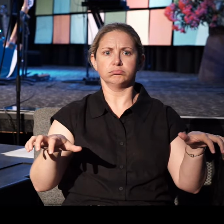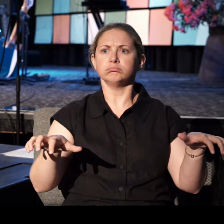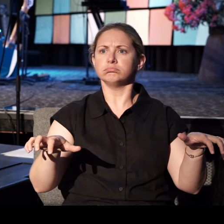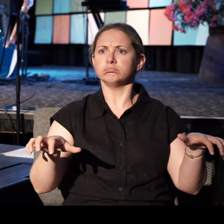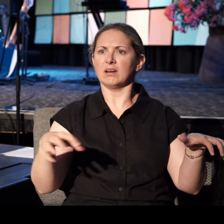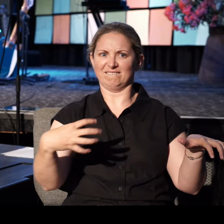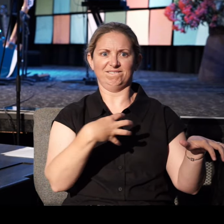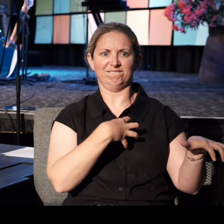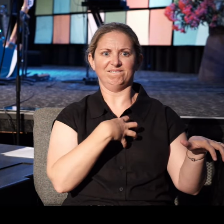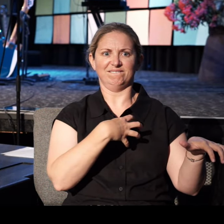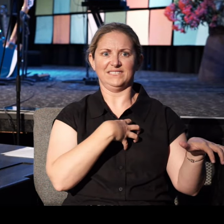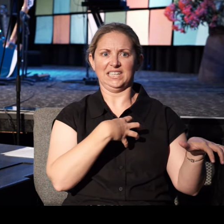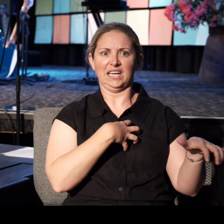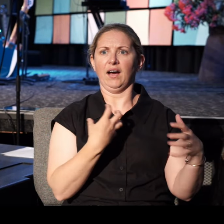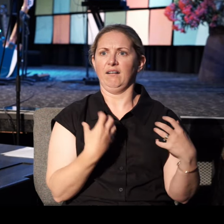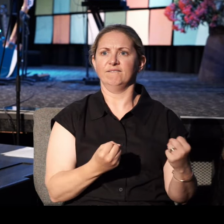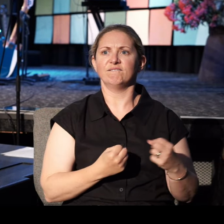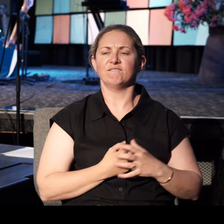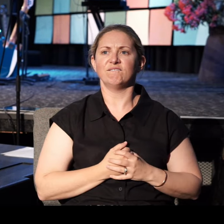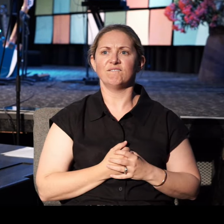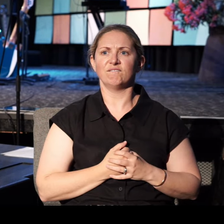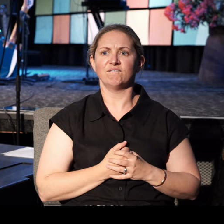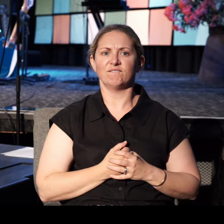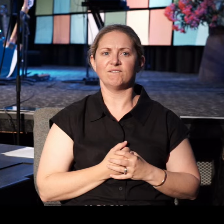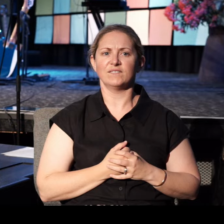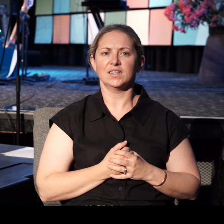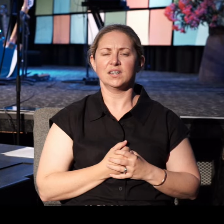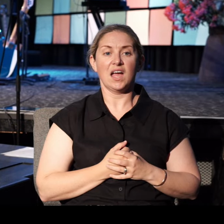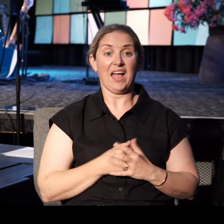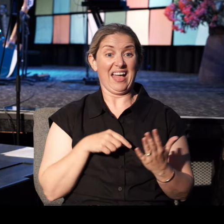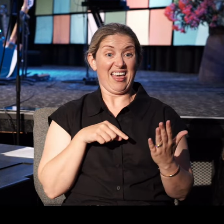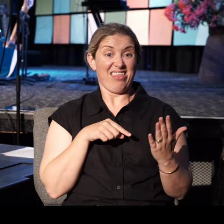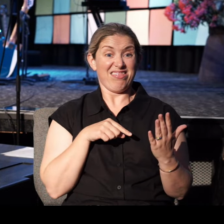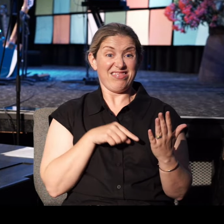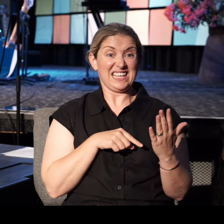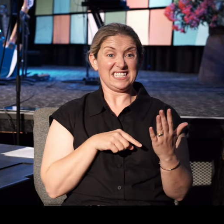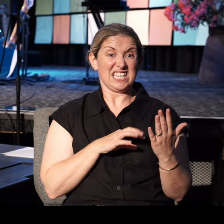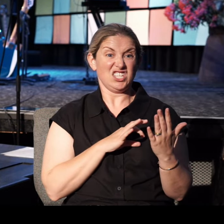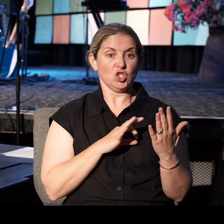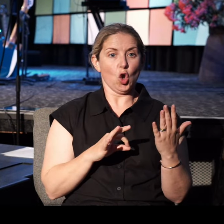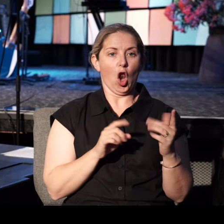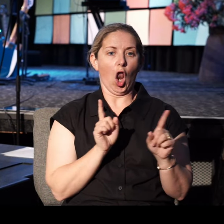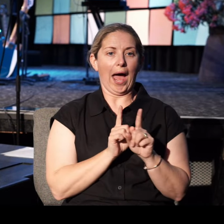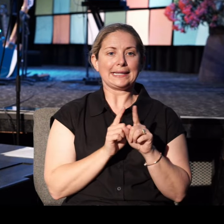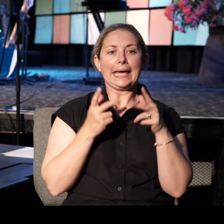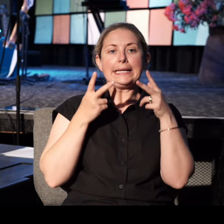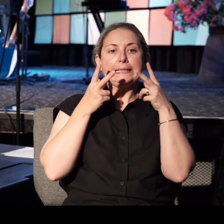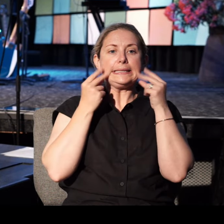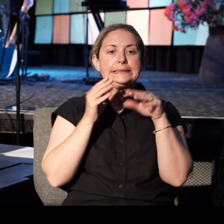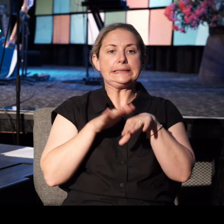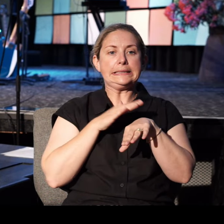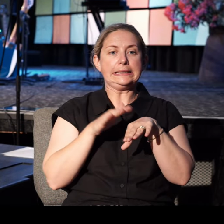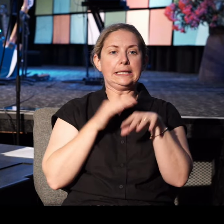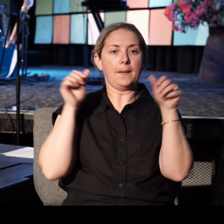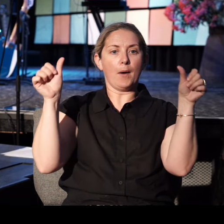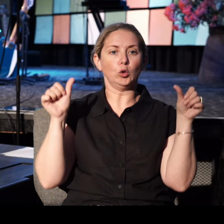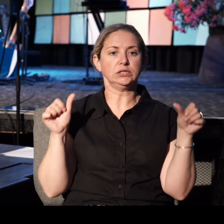they're fierce with their beauty. This is not the kittens with balls of wool on the poster. This is the